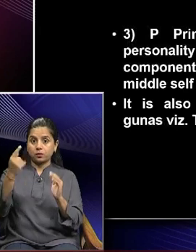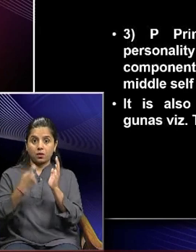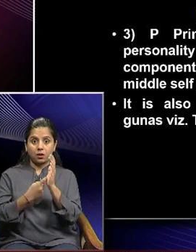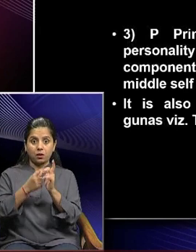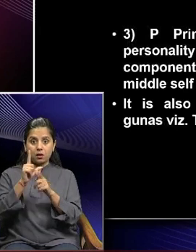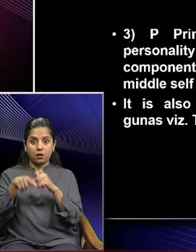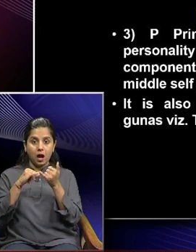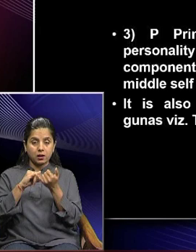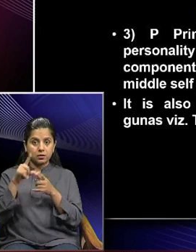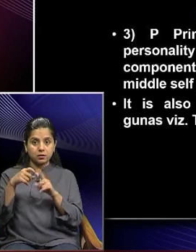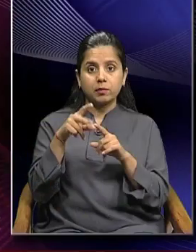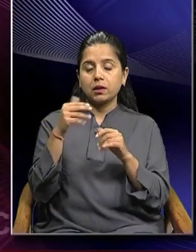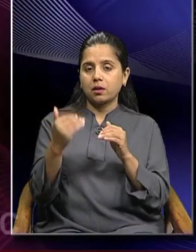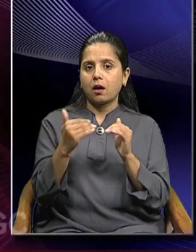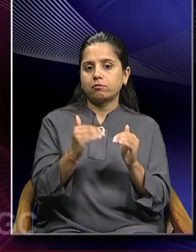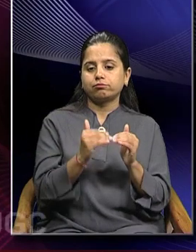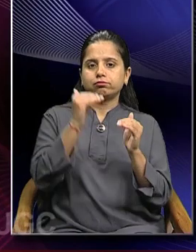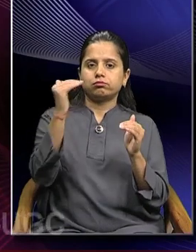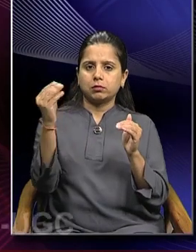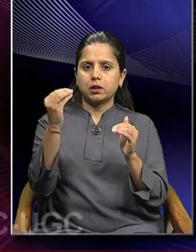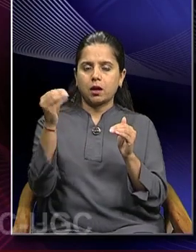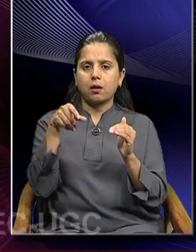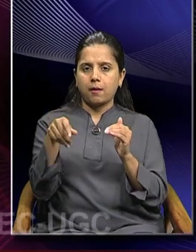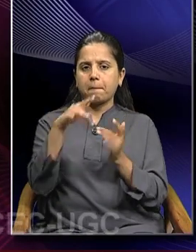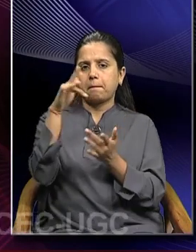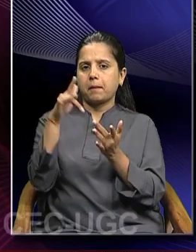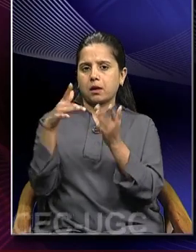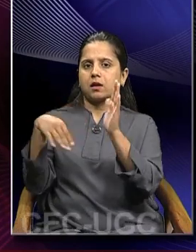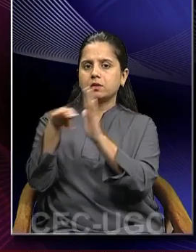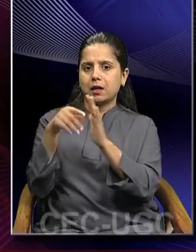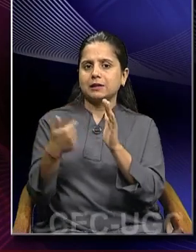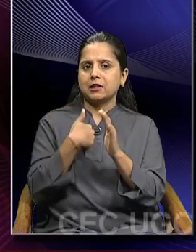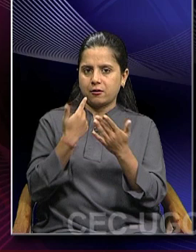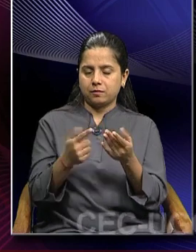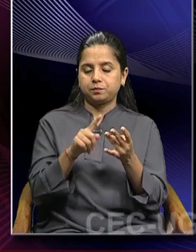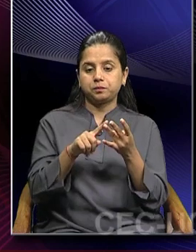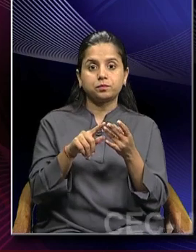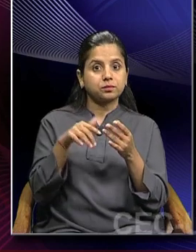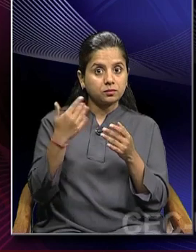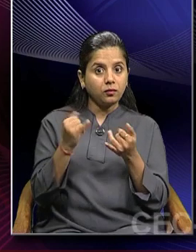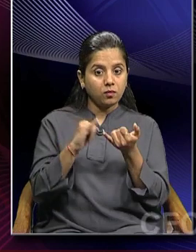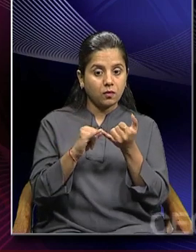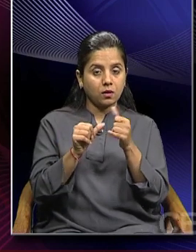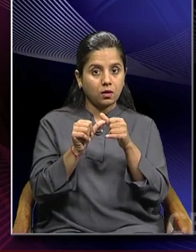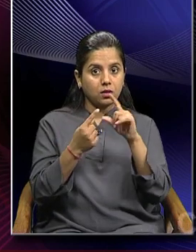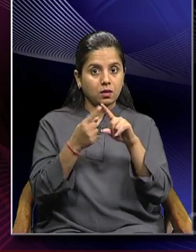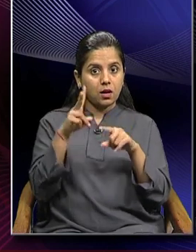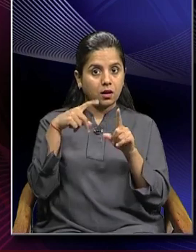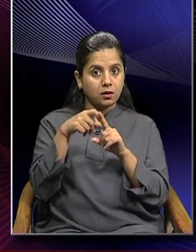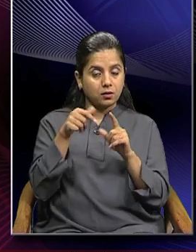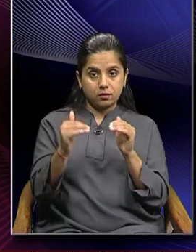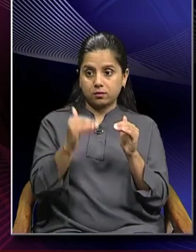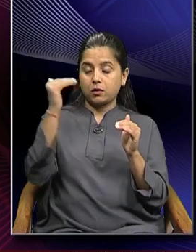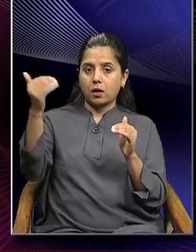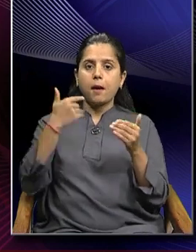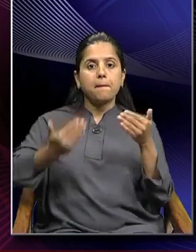it means we have now escalated ourselves to the level of middle self. And when we start being sattvic and in terms of